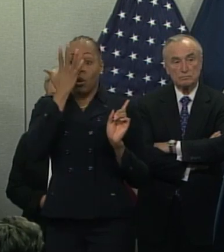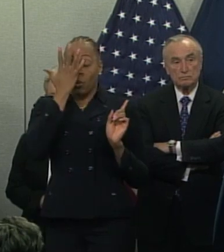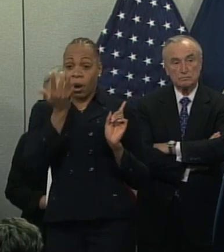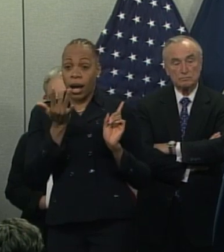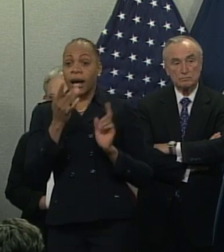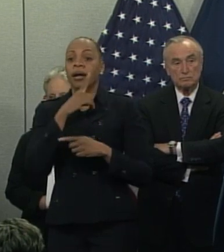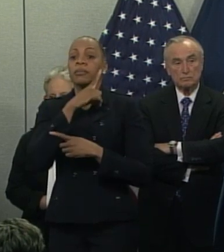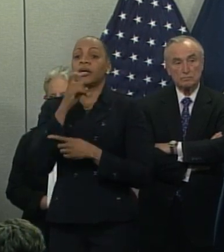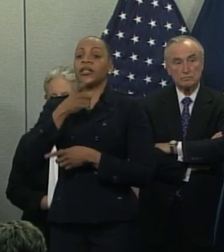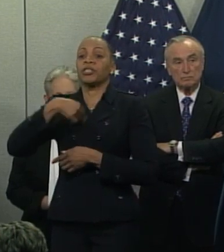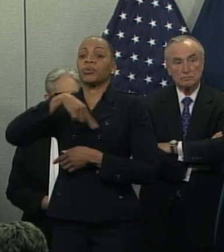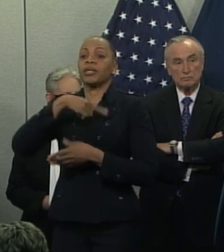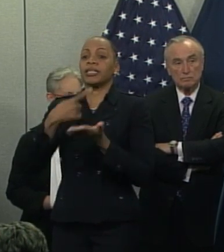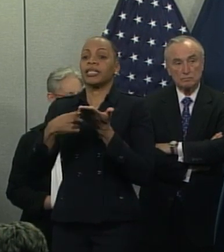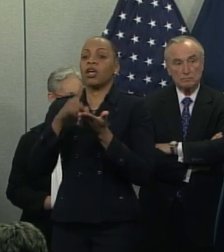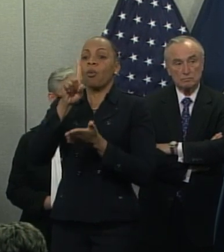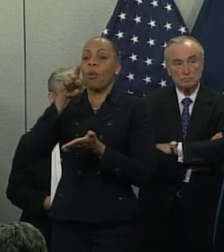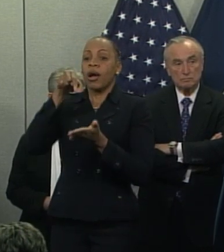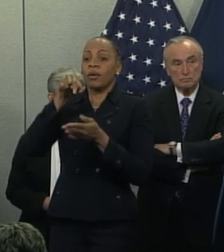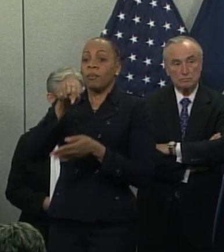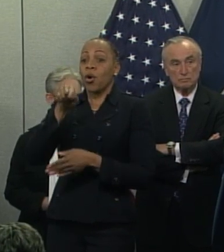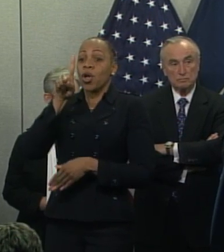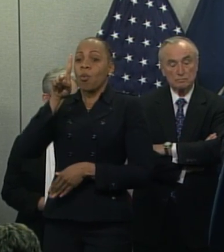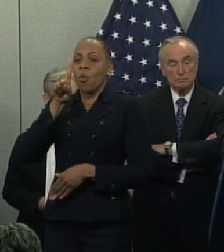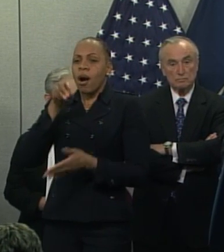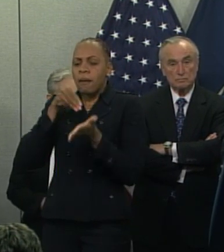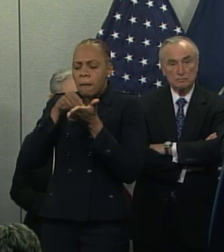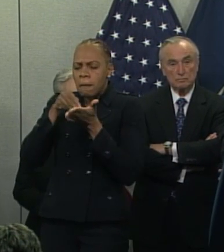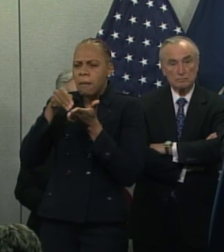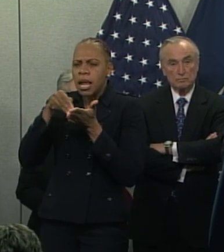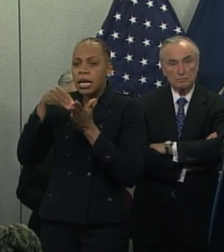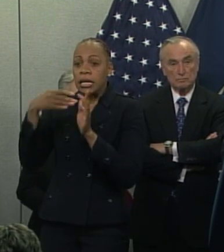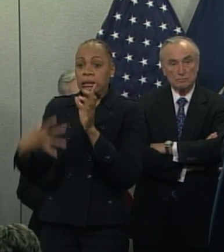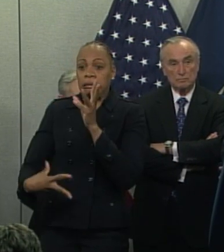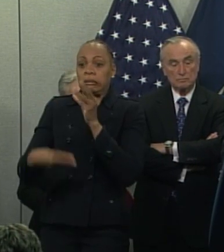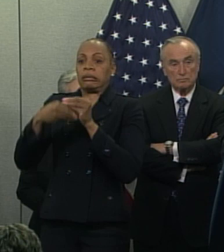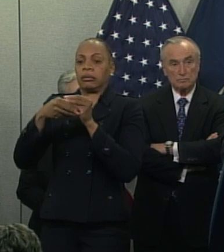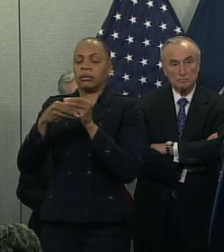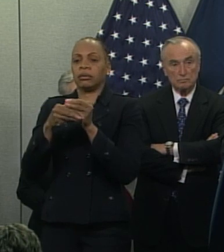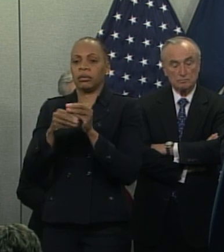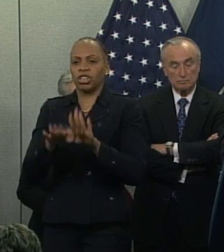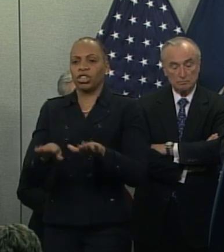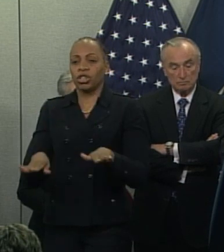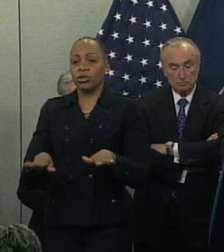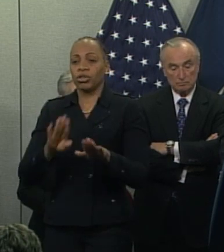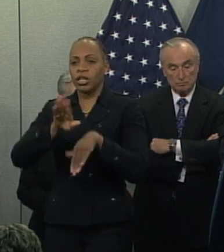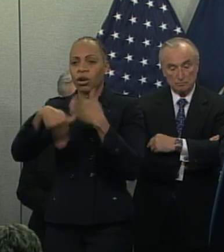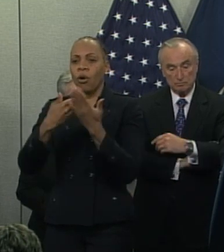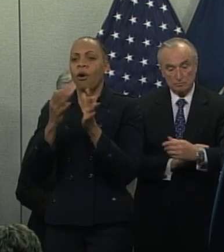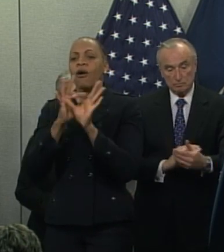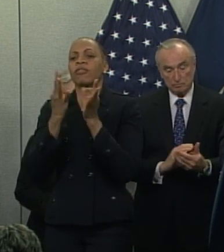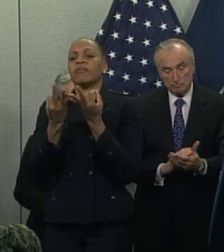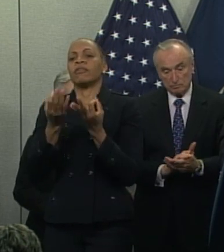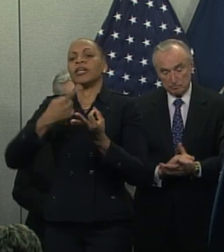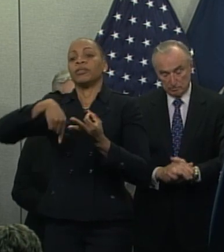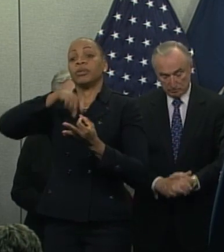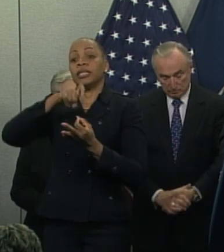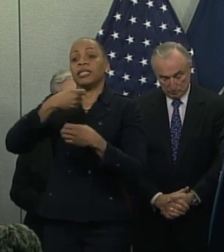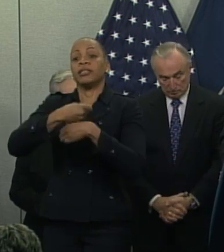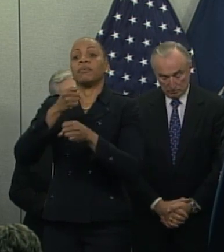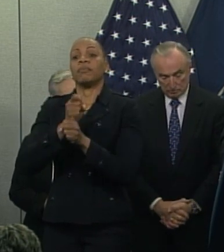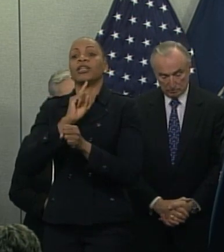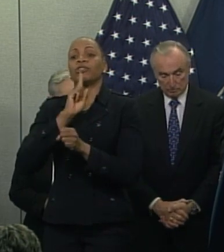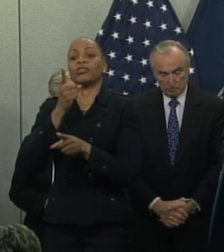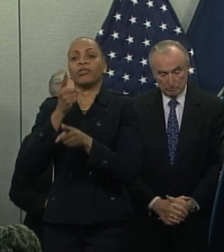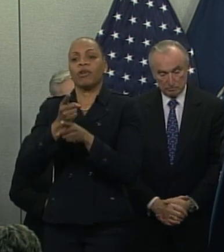about 1.1 million plus kids and all of their families, and we have to make sure we get this right. So right now, we simply don't